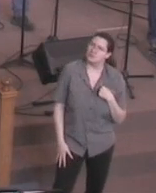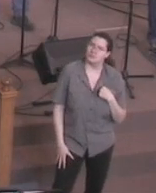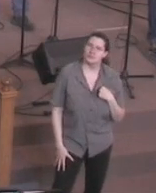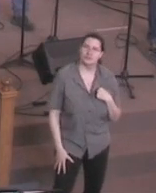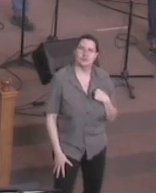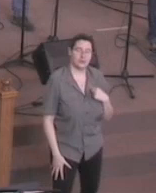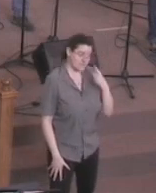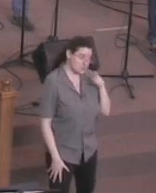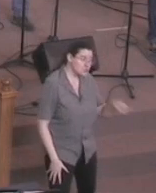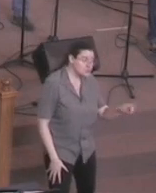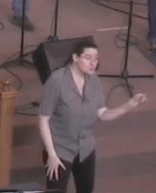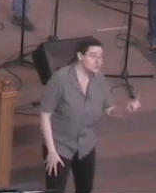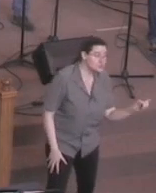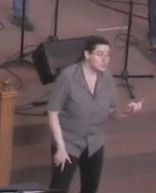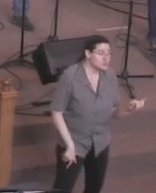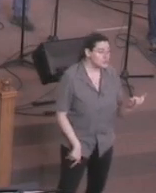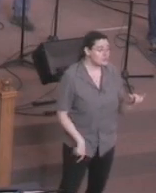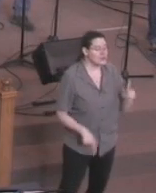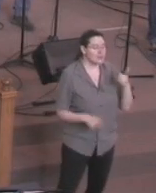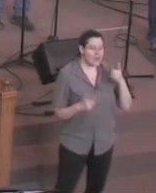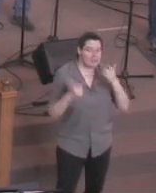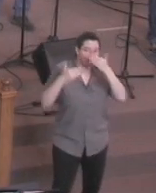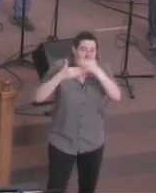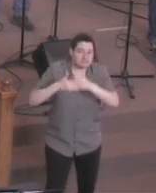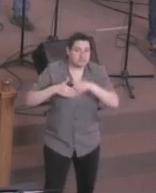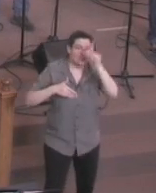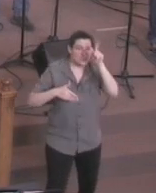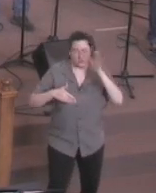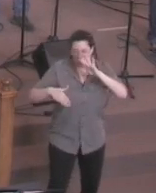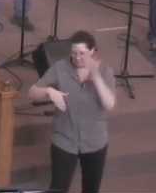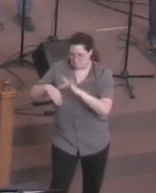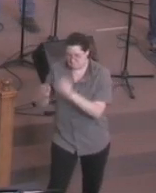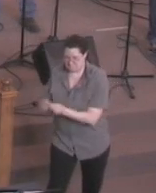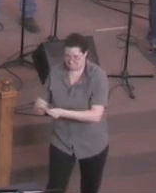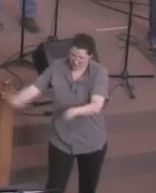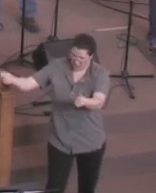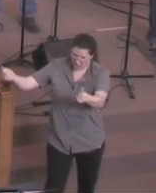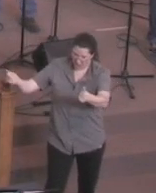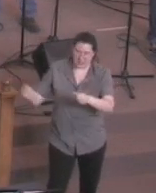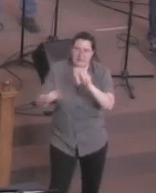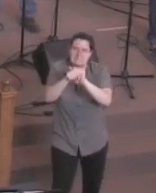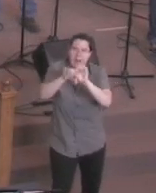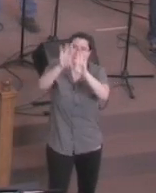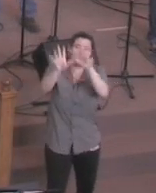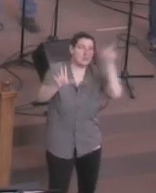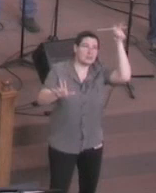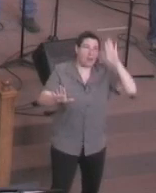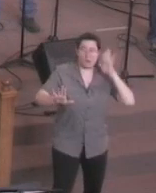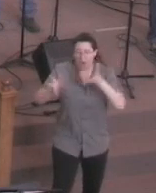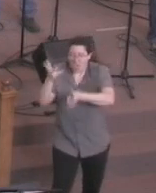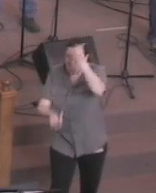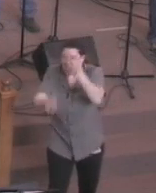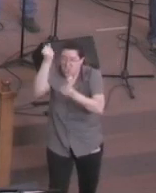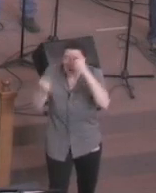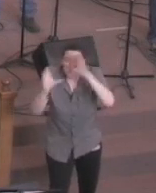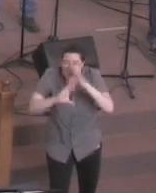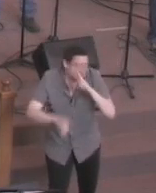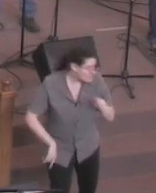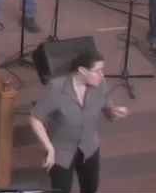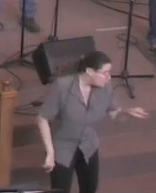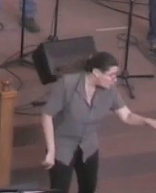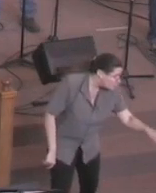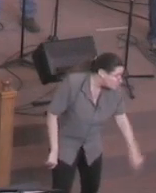for you too. There's no shadow you won't light up, mountain you won't climb up, coming after